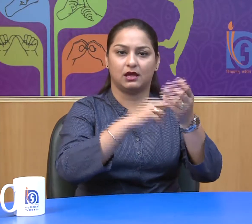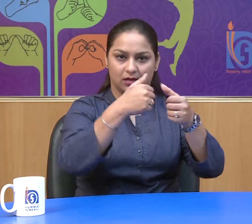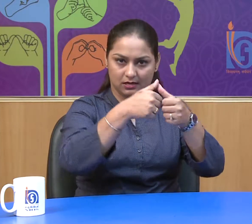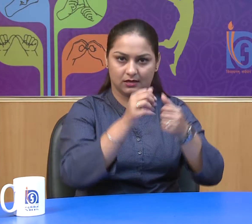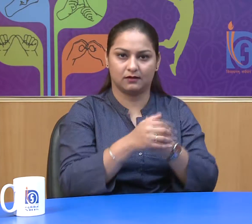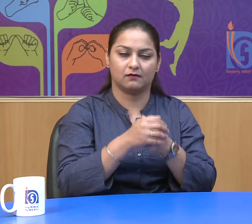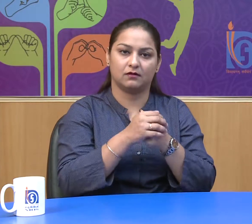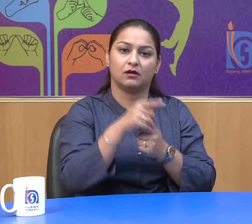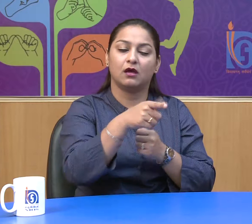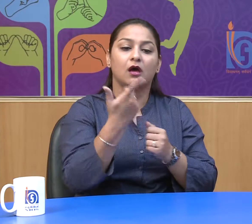was a barber.